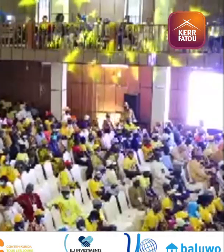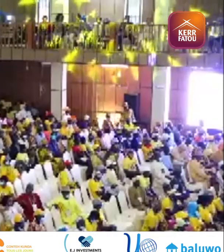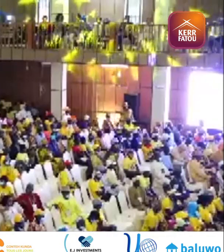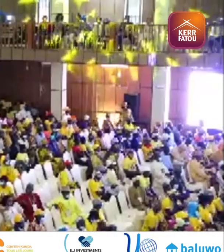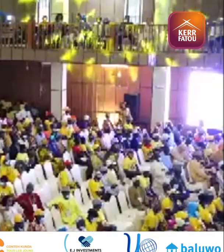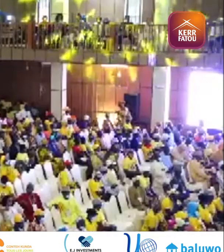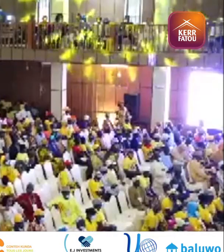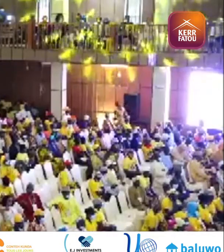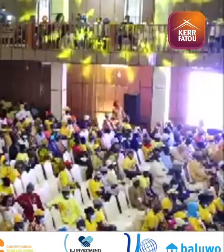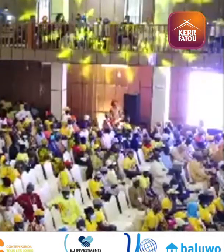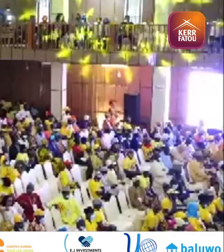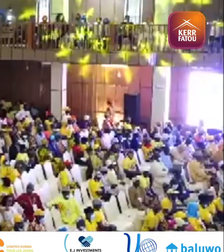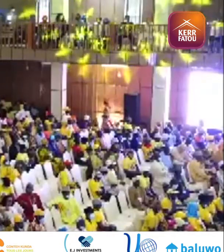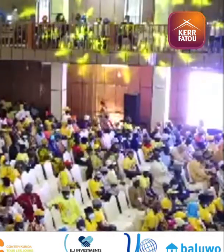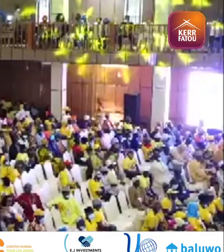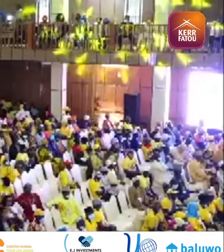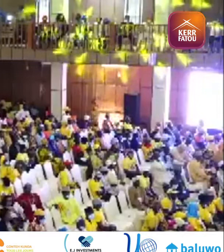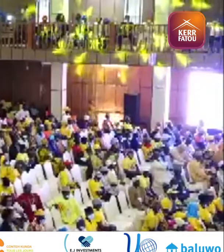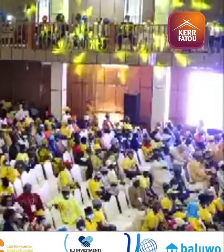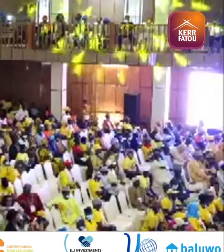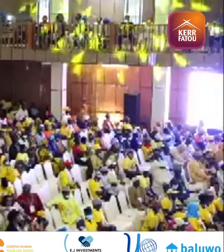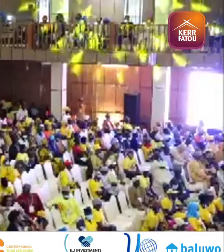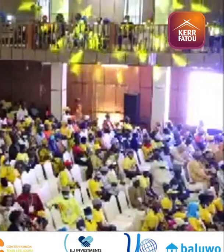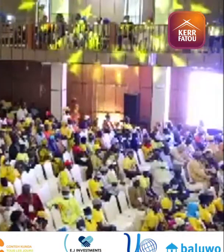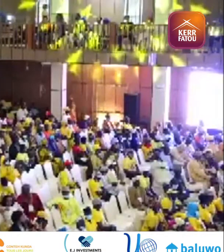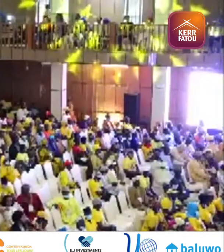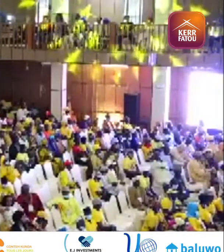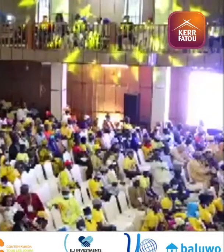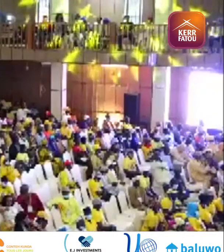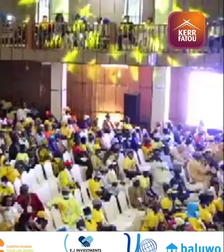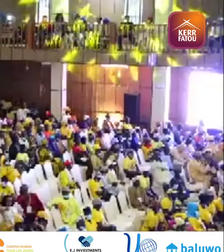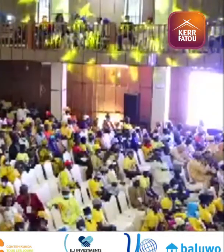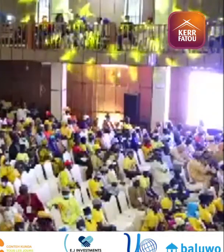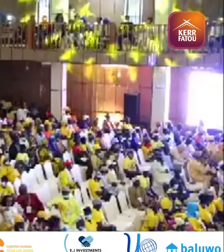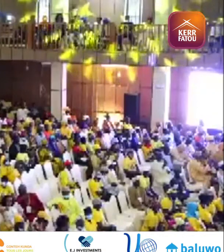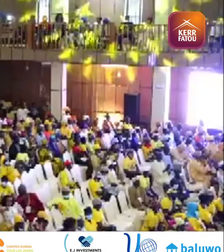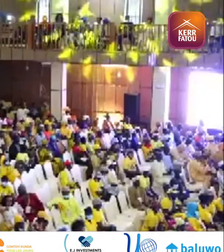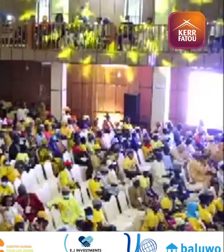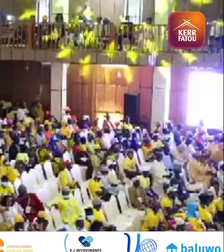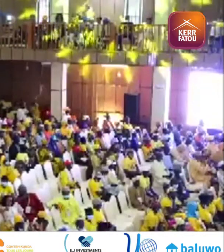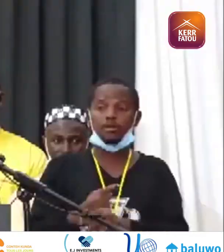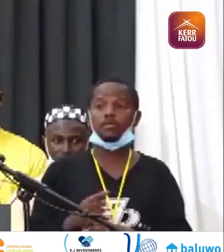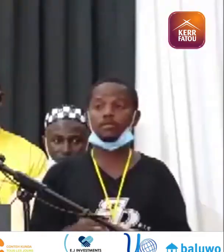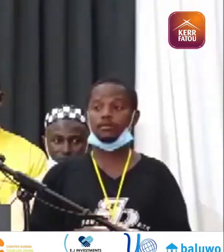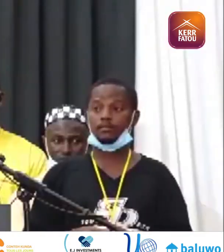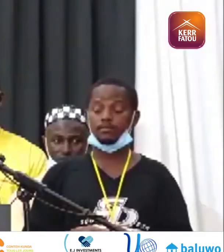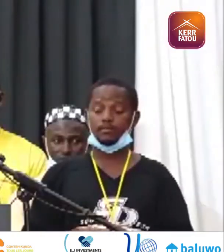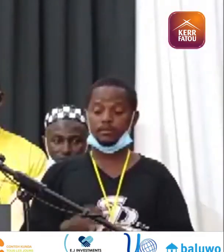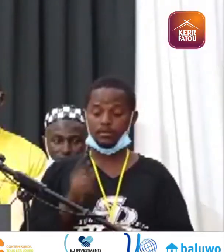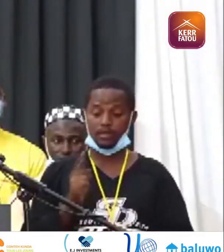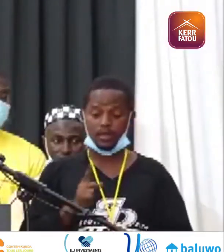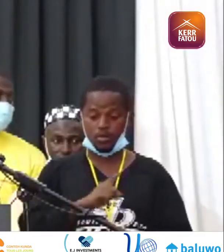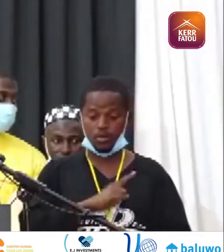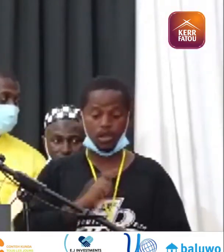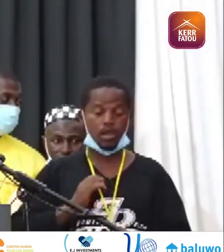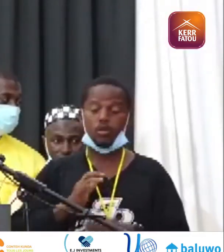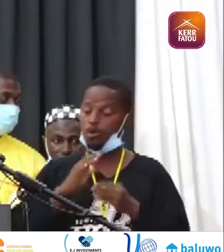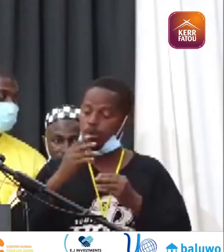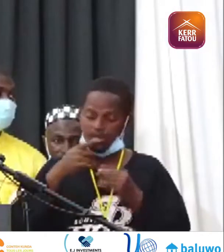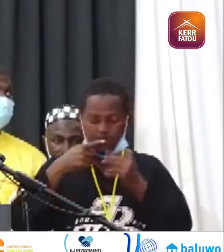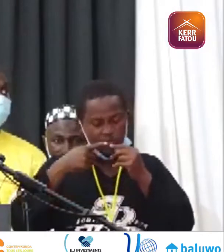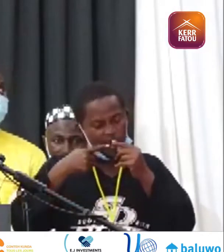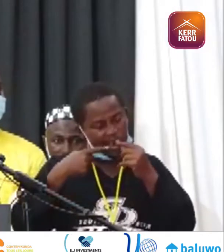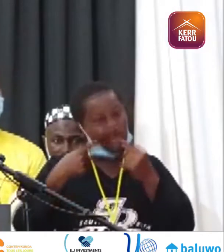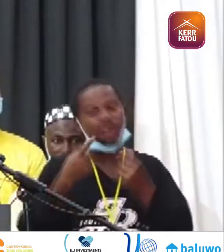establish democracy, peace, progress, and justice in the Gambia that we can all smile